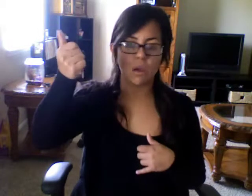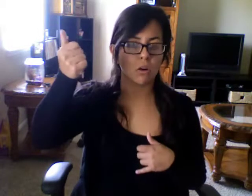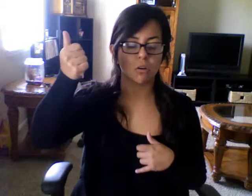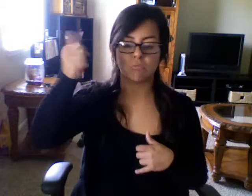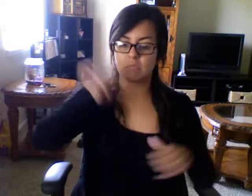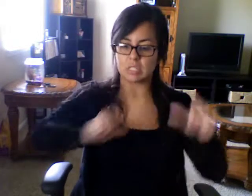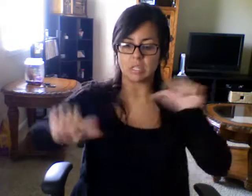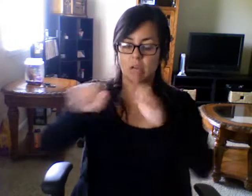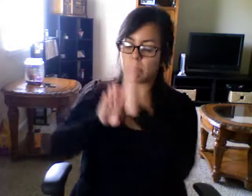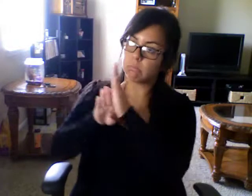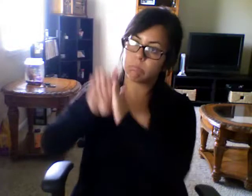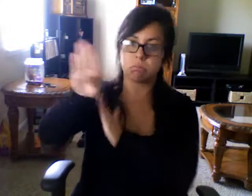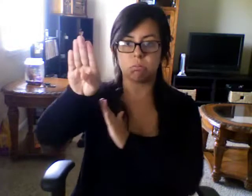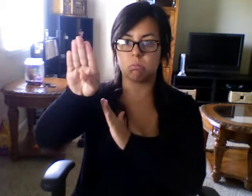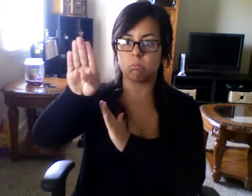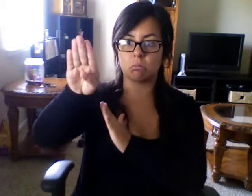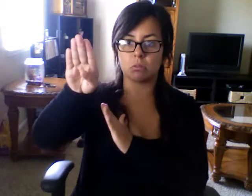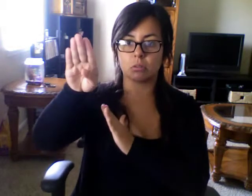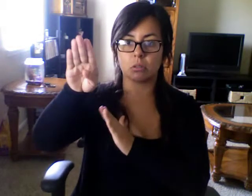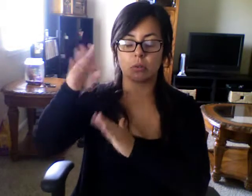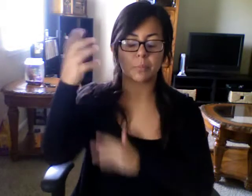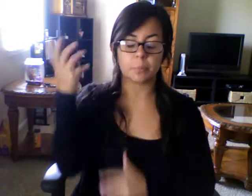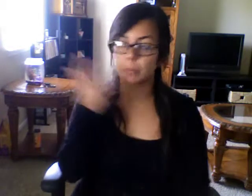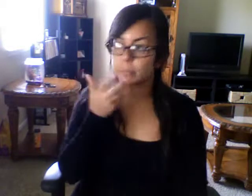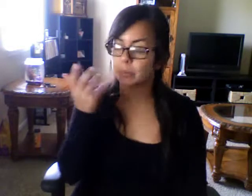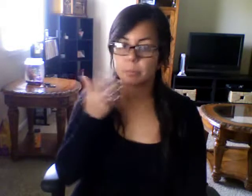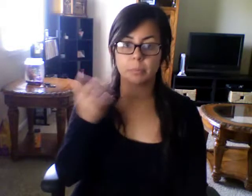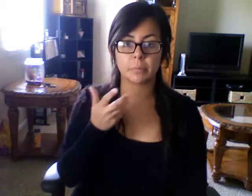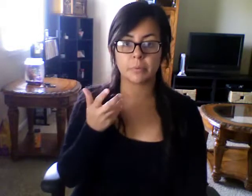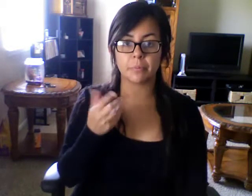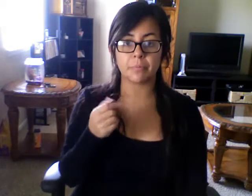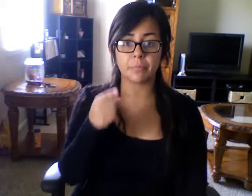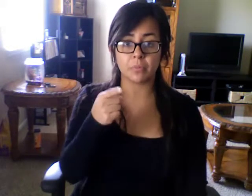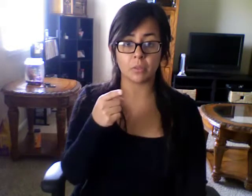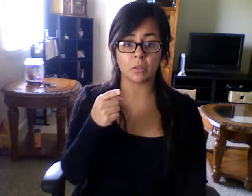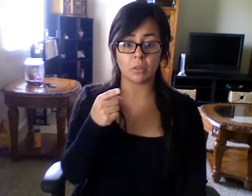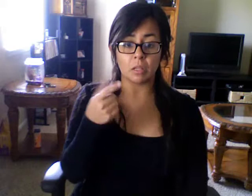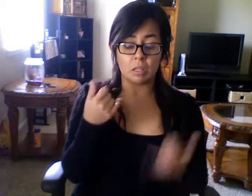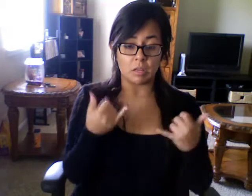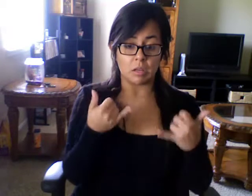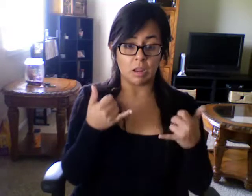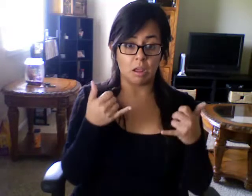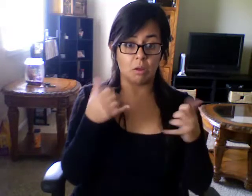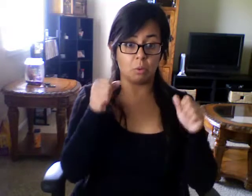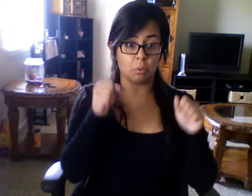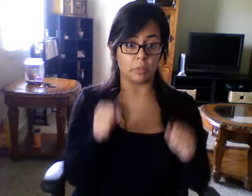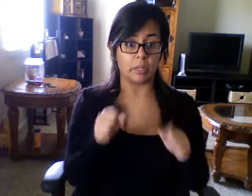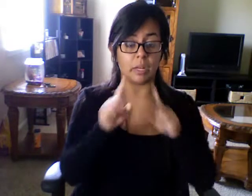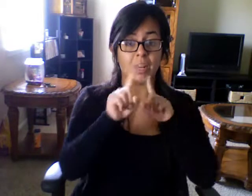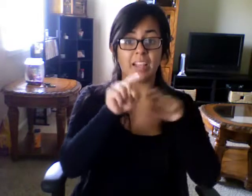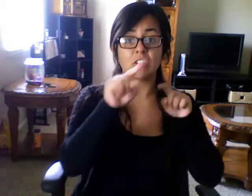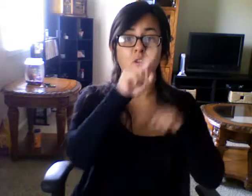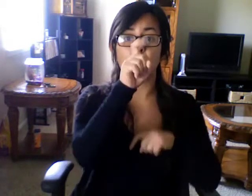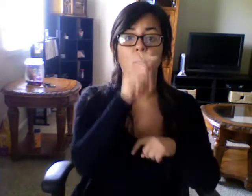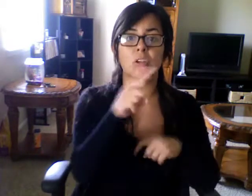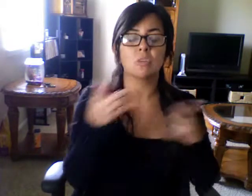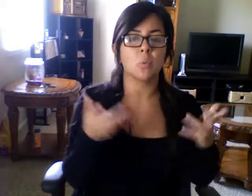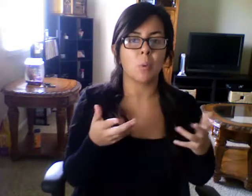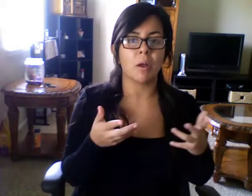finally to answer the question that's been so pressing for so many years: why do I have cancer? This information is